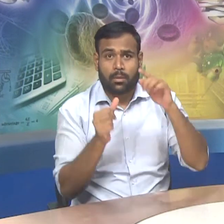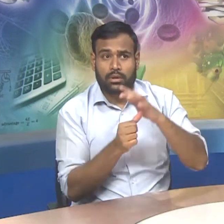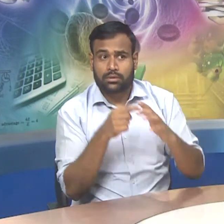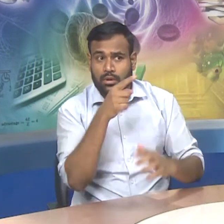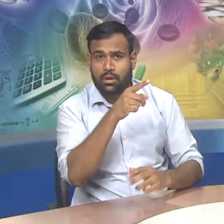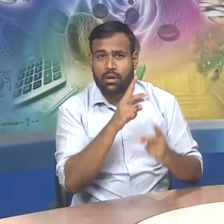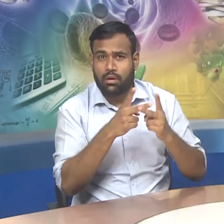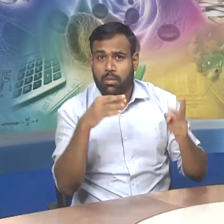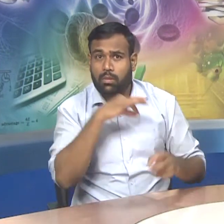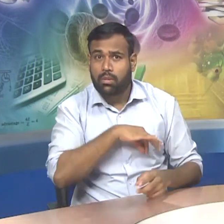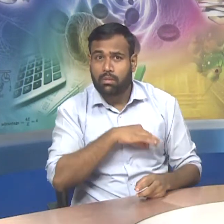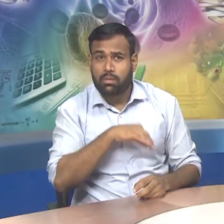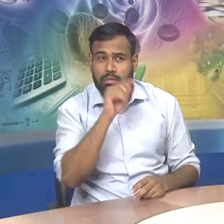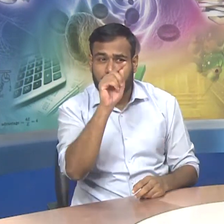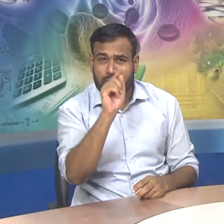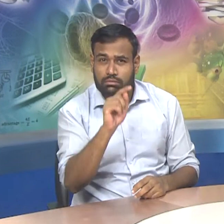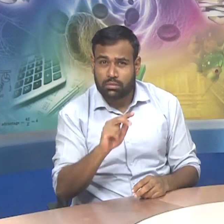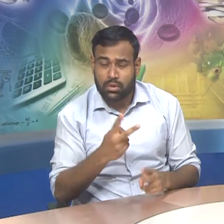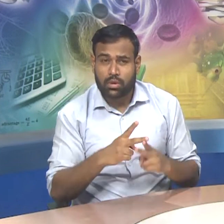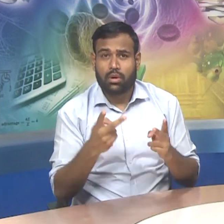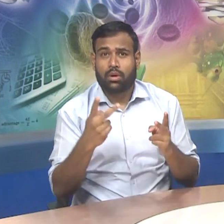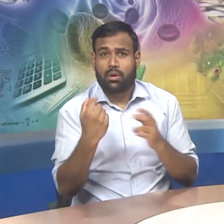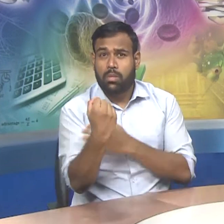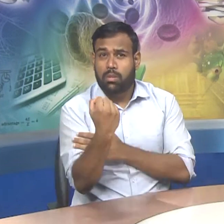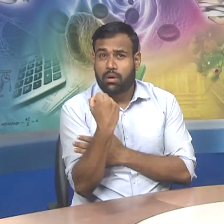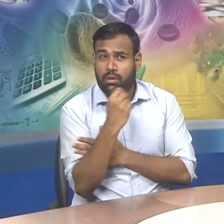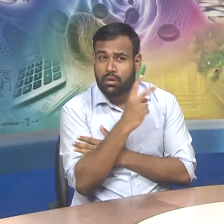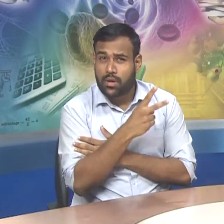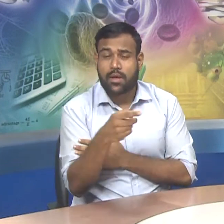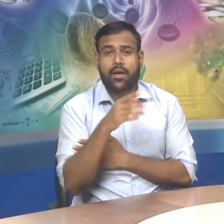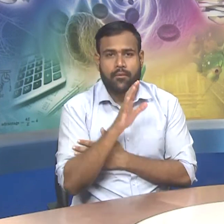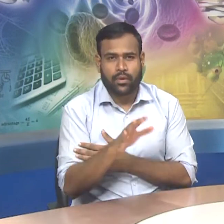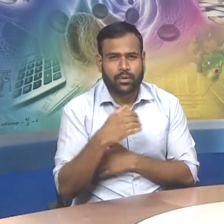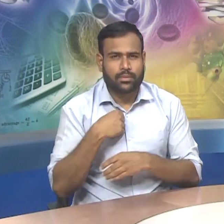Let us now understand the privileges and immunities of the president.